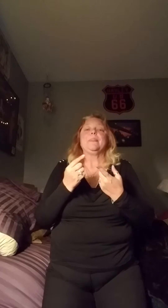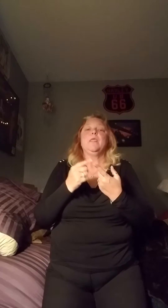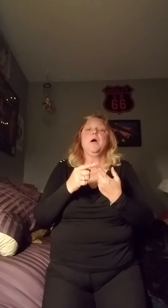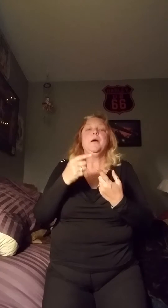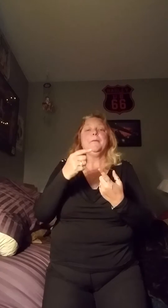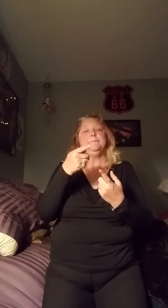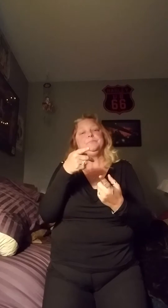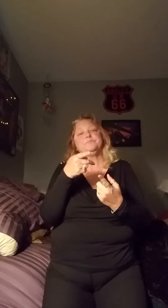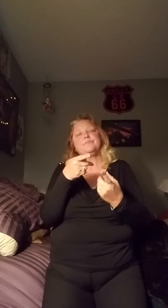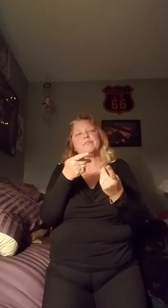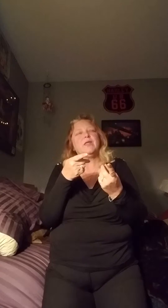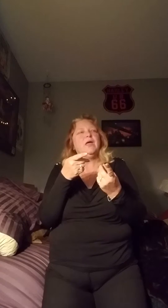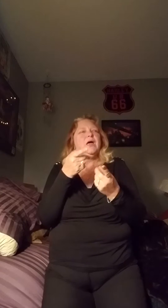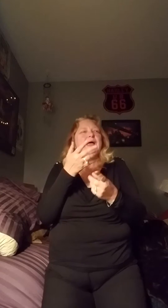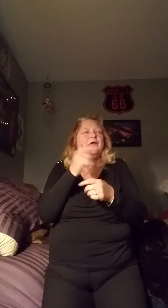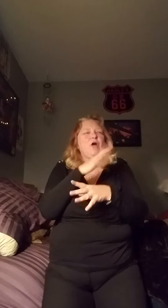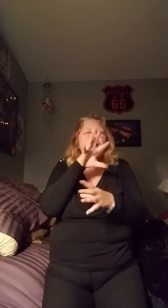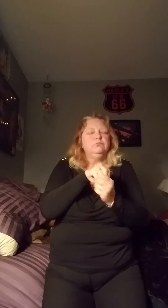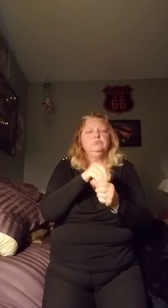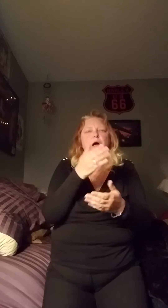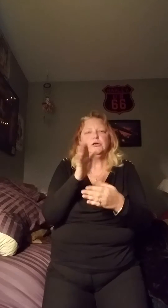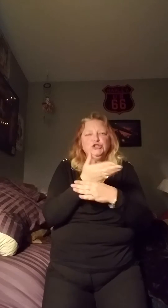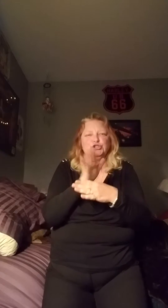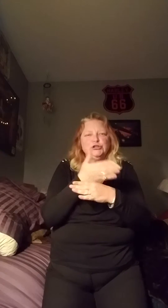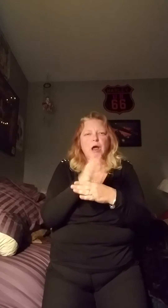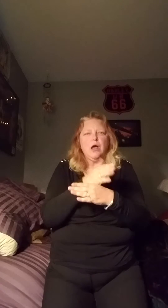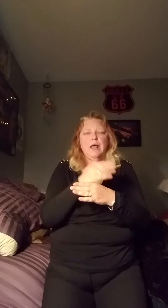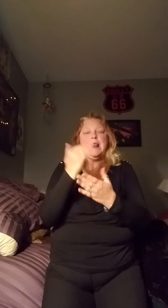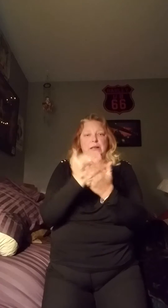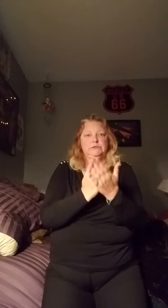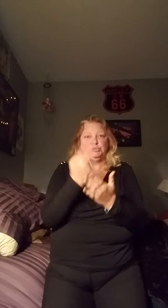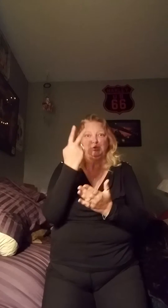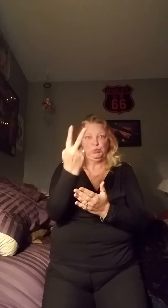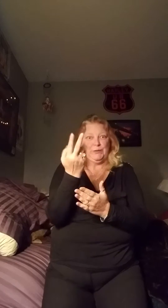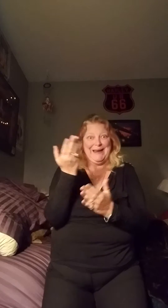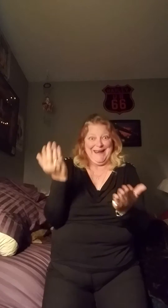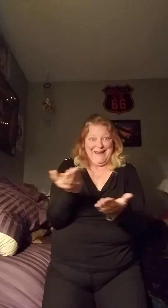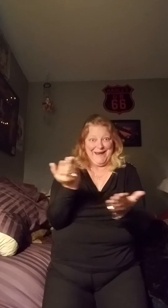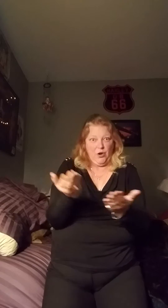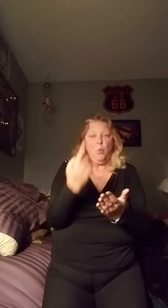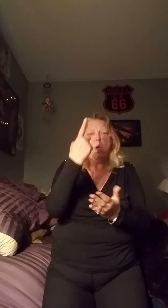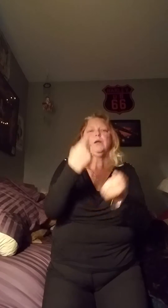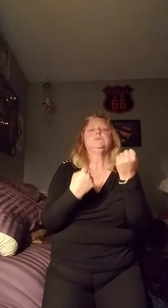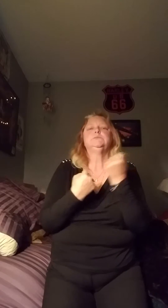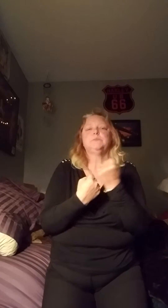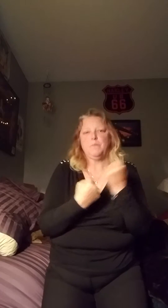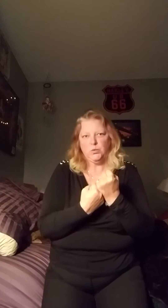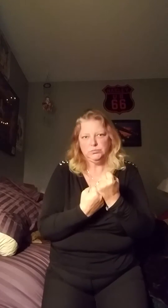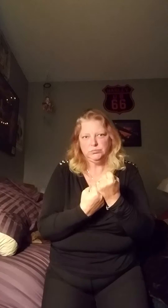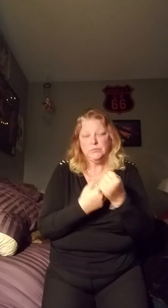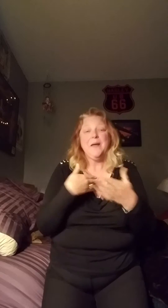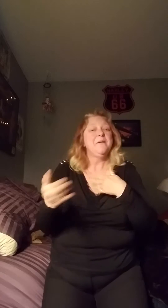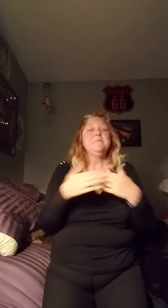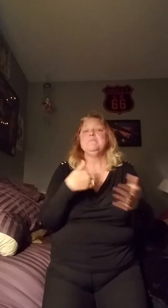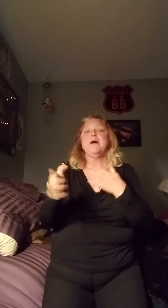all therapies, share. And I've listed two of them here. One of them is support. No matter what sort of therapy